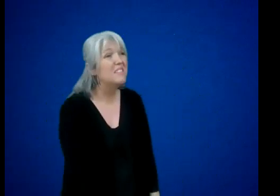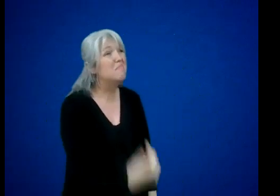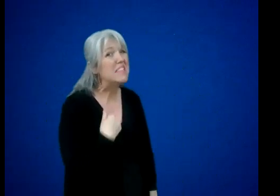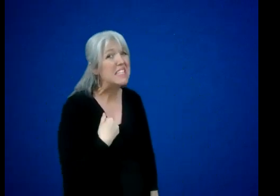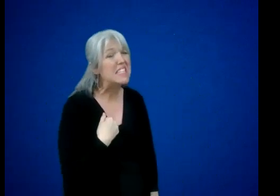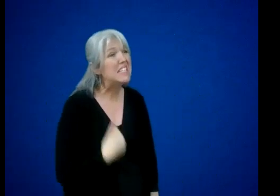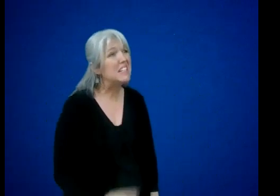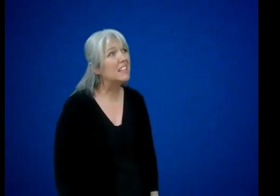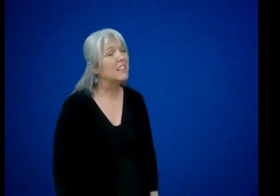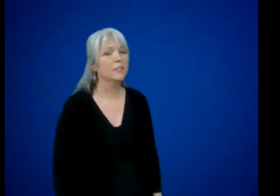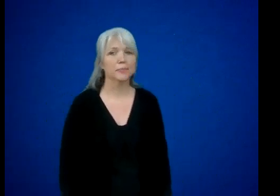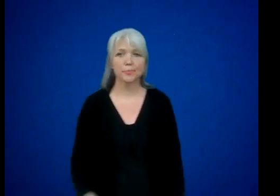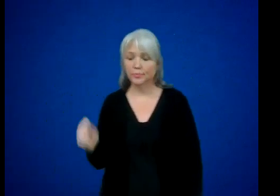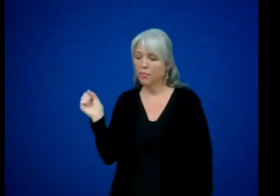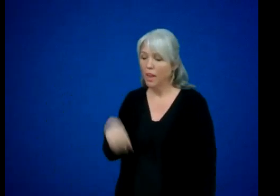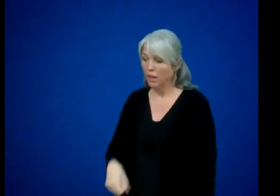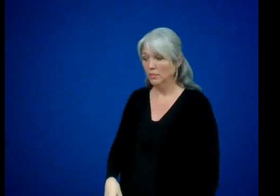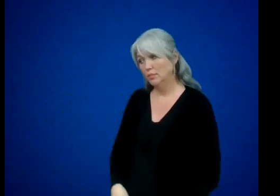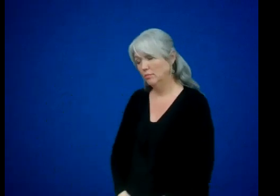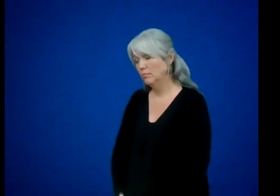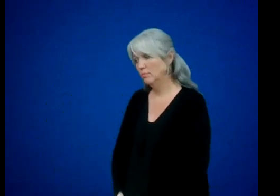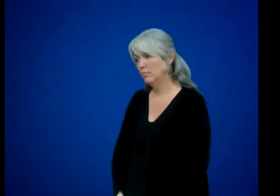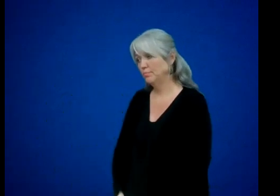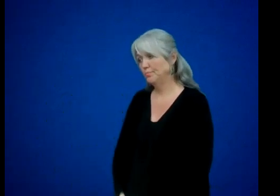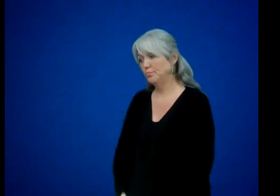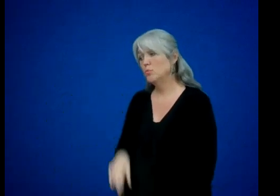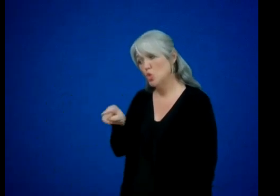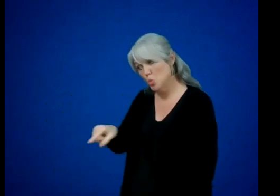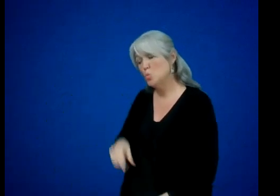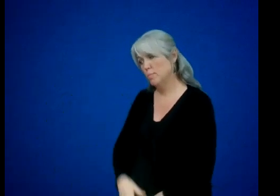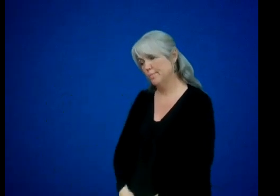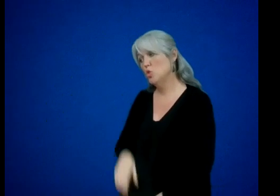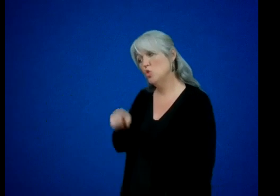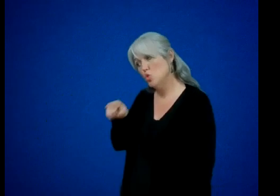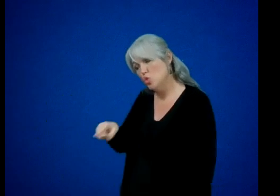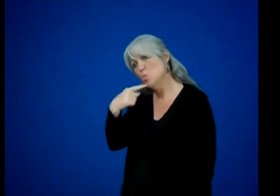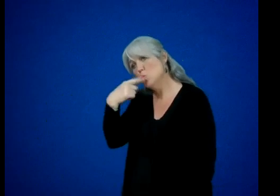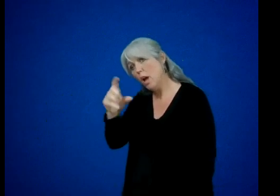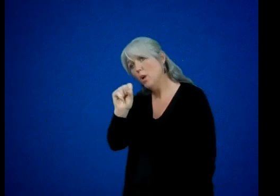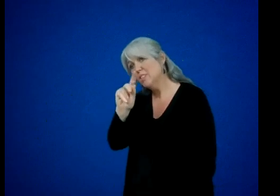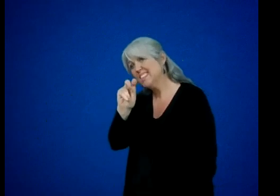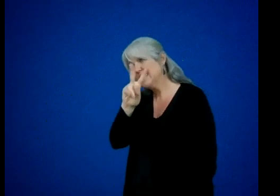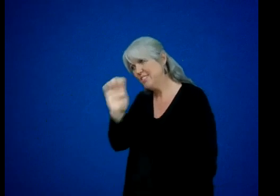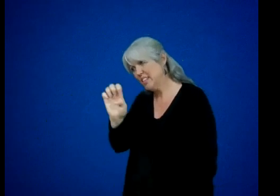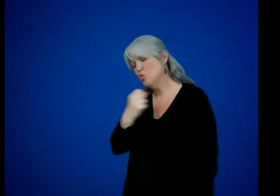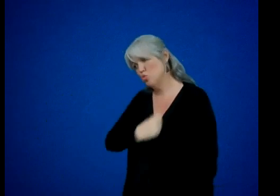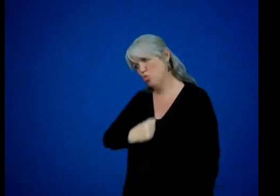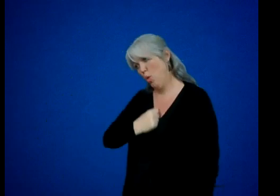said. Yes, he said. You tell Stevie you're sorry if you said anything that